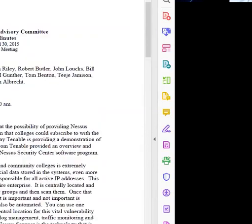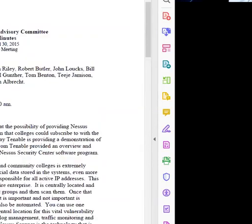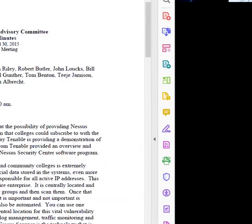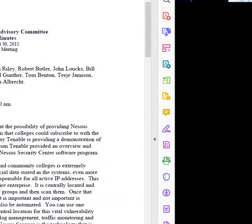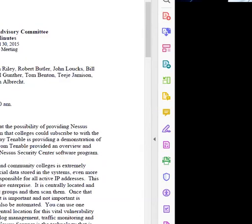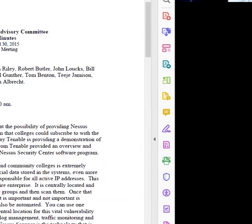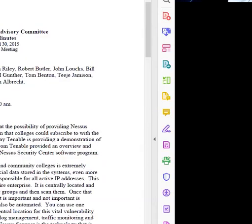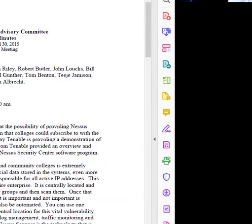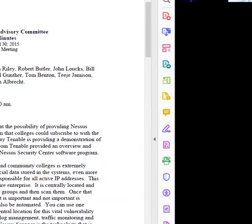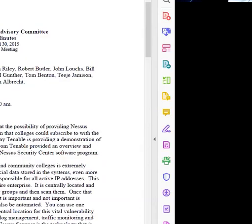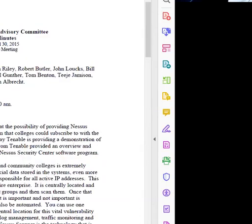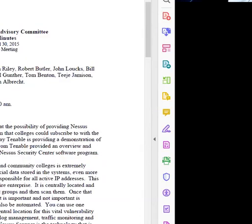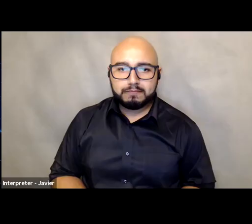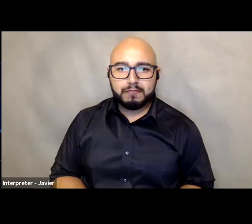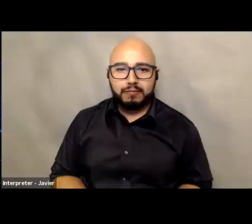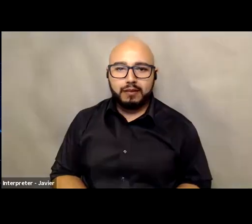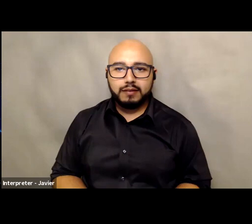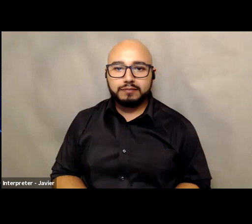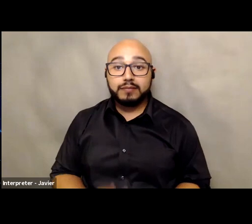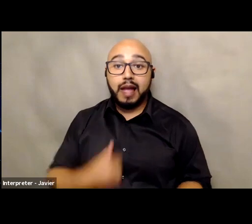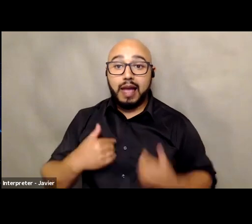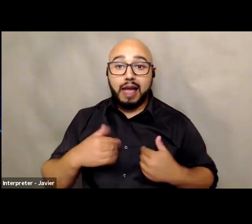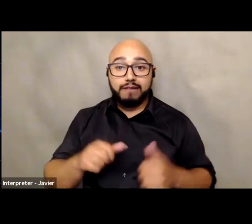All right, I have another